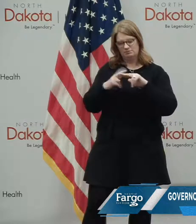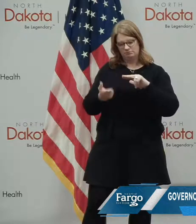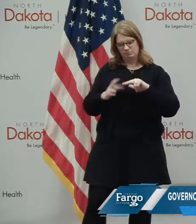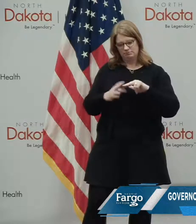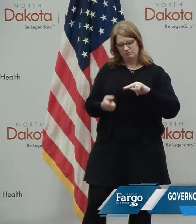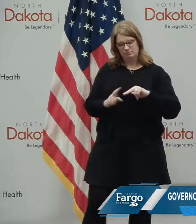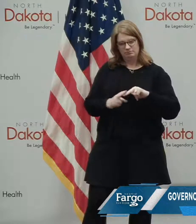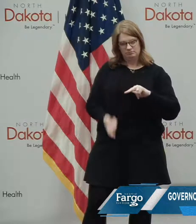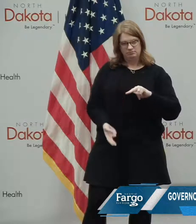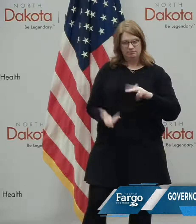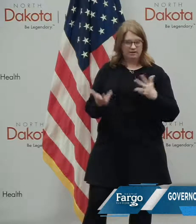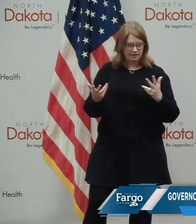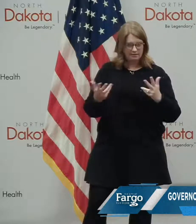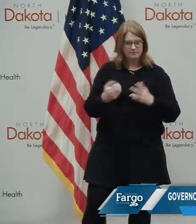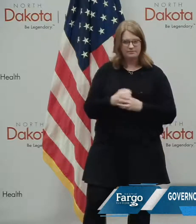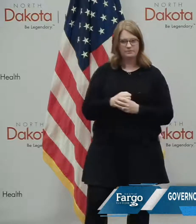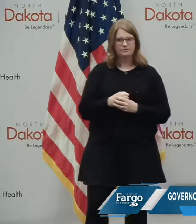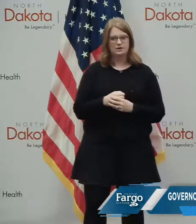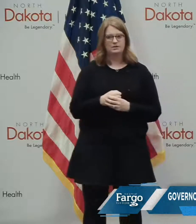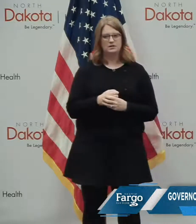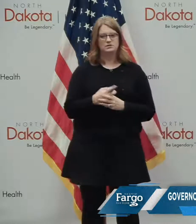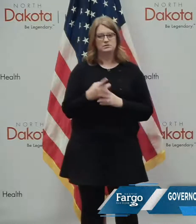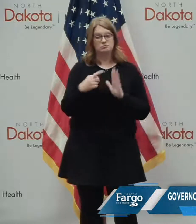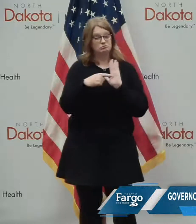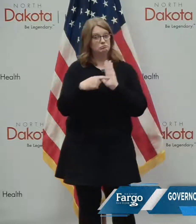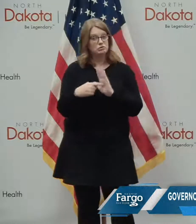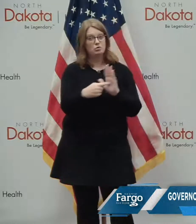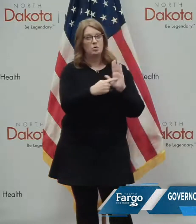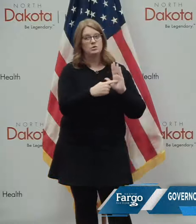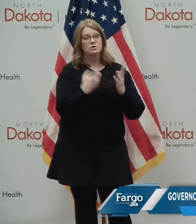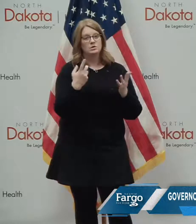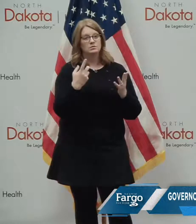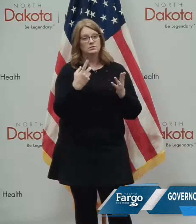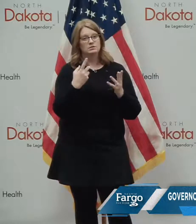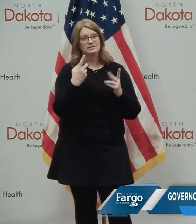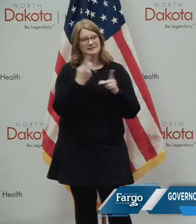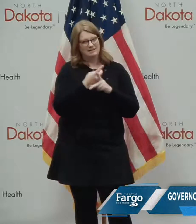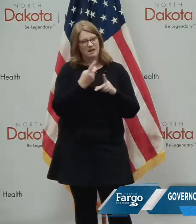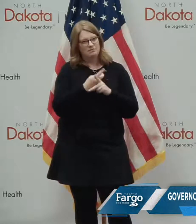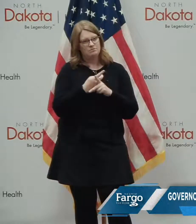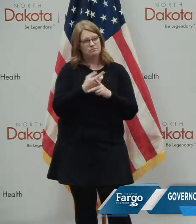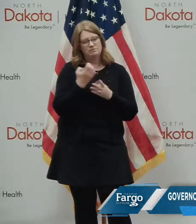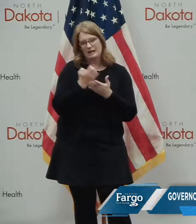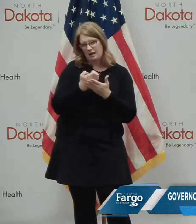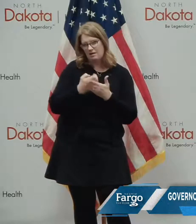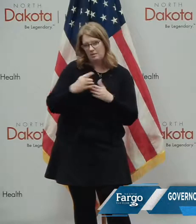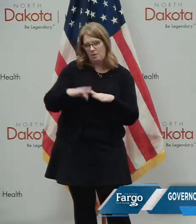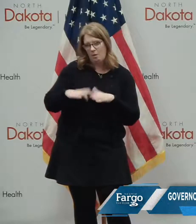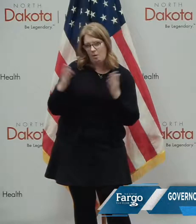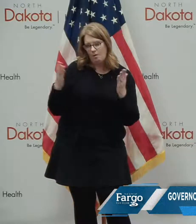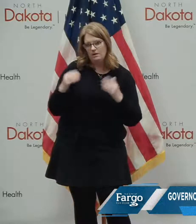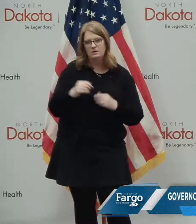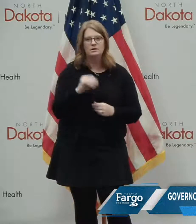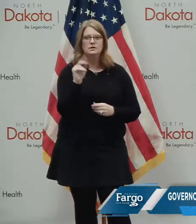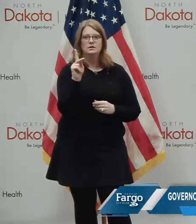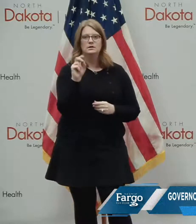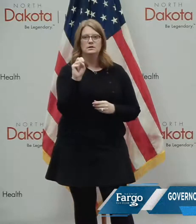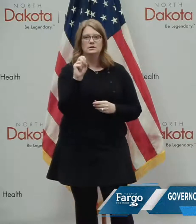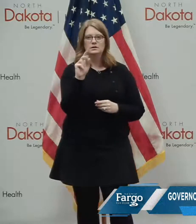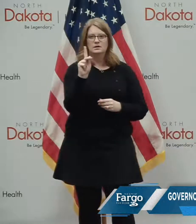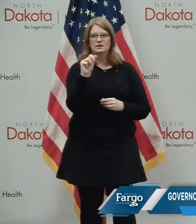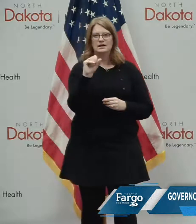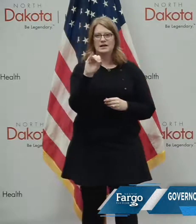best of any states, and that's a reflection of the fact that we've largely kept the economy open. As a matter of fact, the Kaiser Family